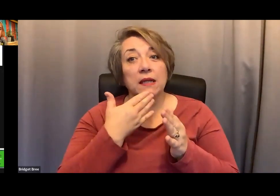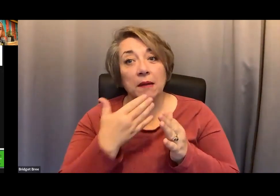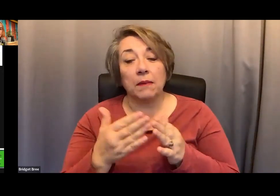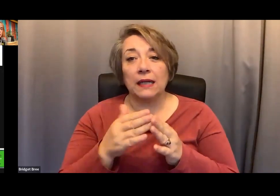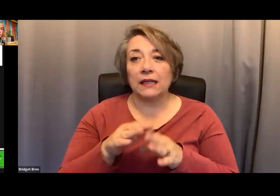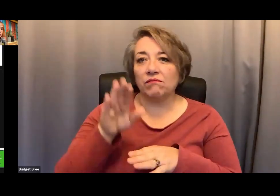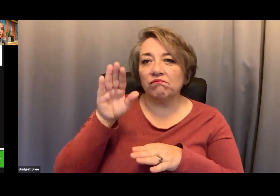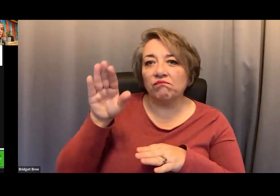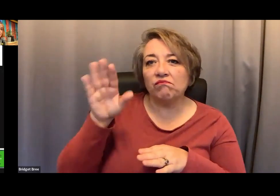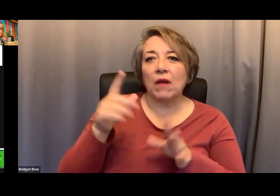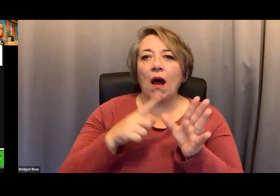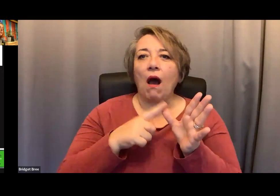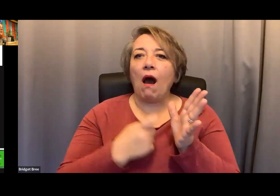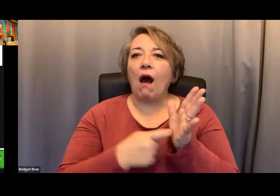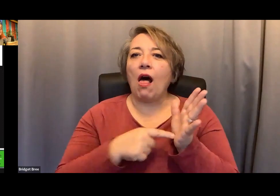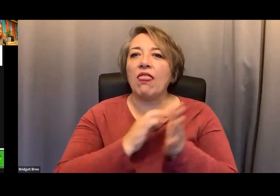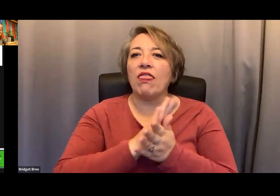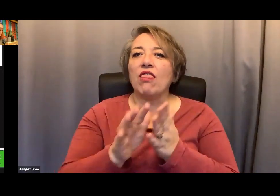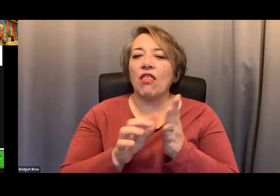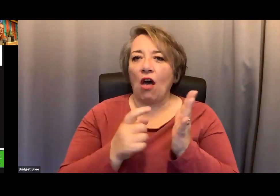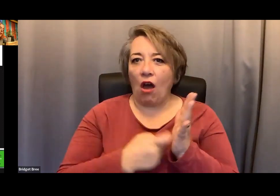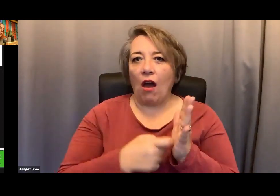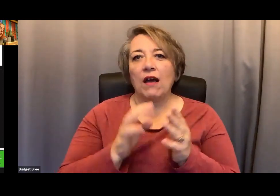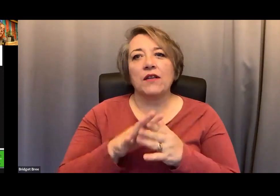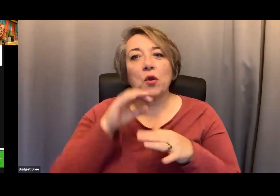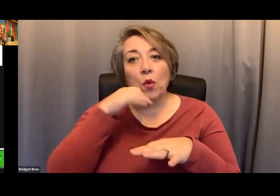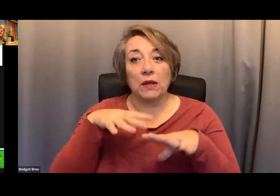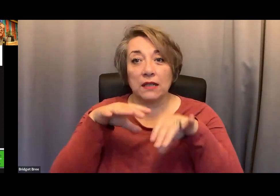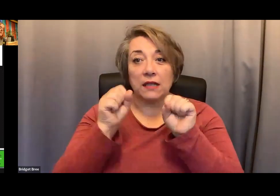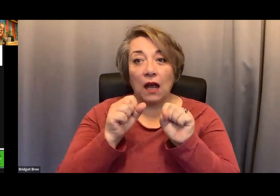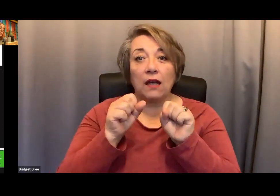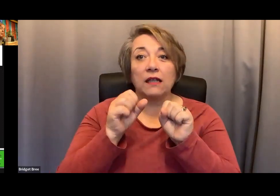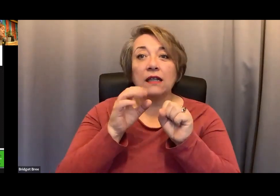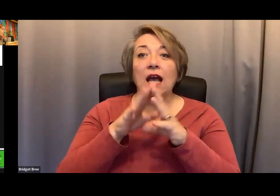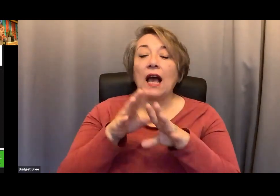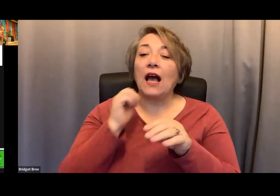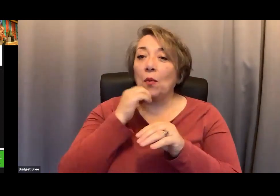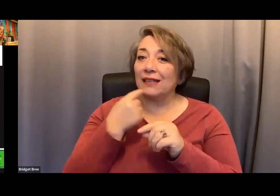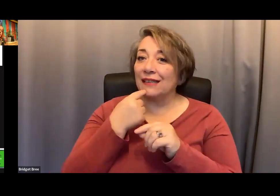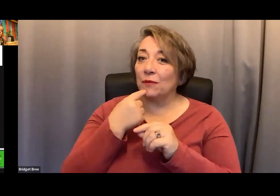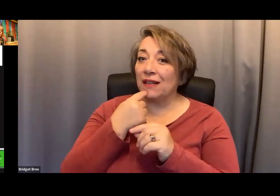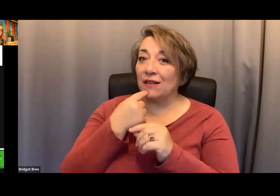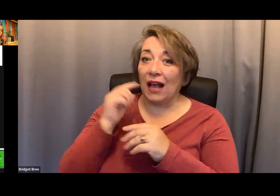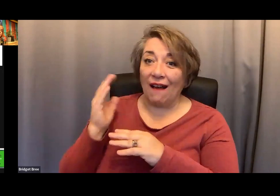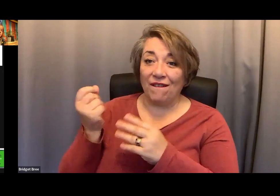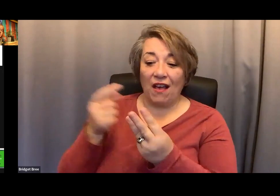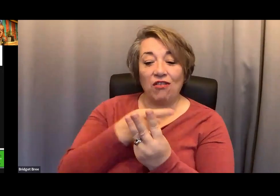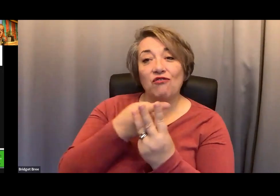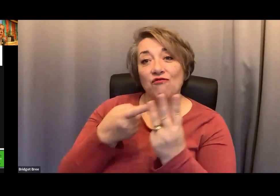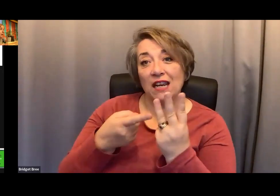So we'll get started, and as I said, we'll be joined by three, unfortunately Dani is sick, by three practitioners who will be sharing their